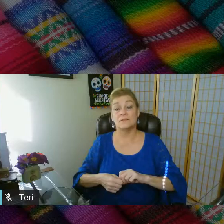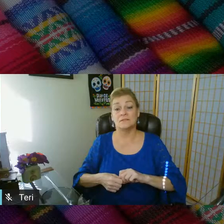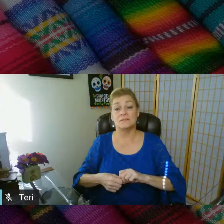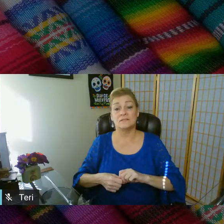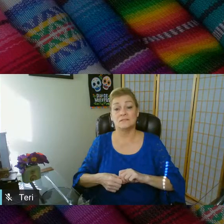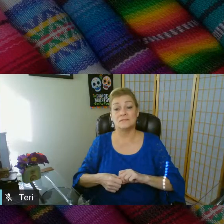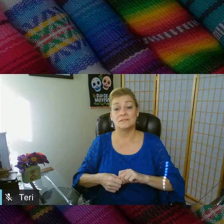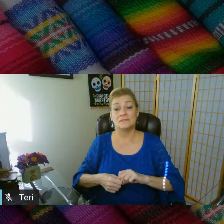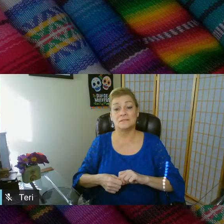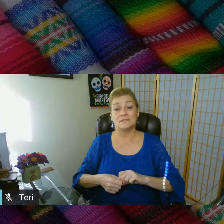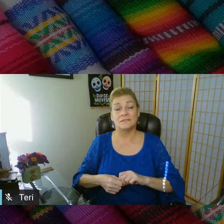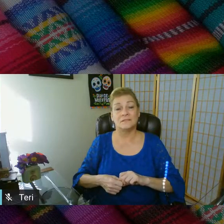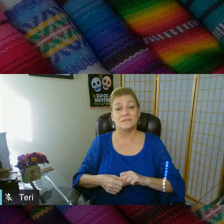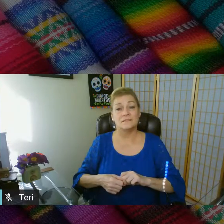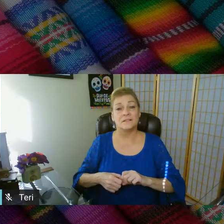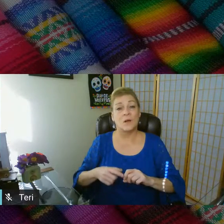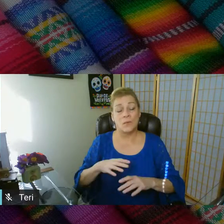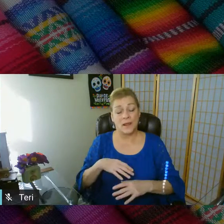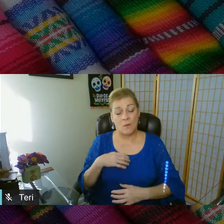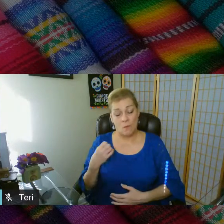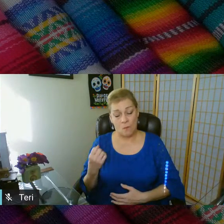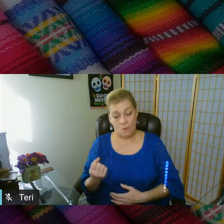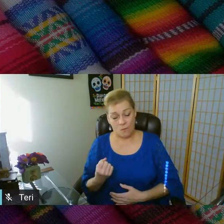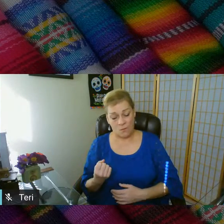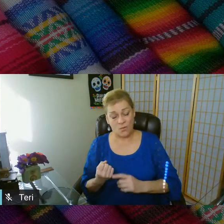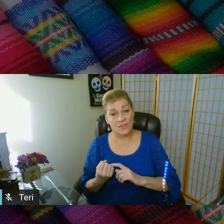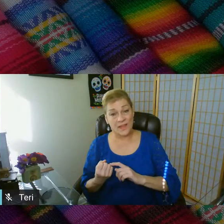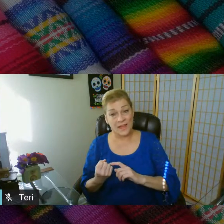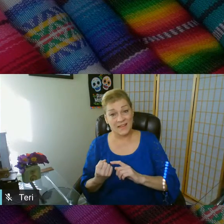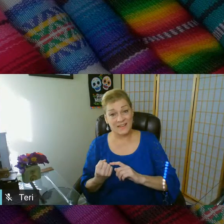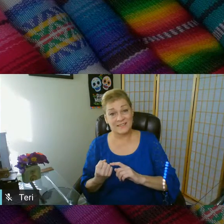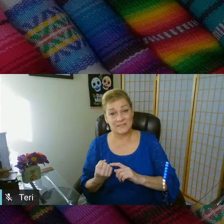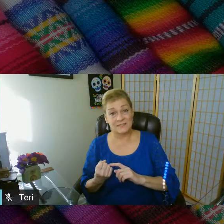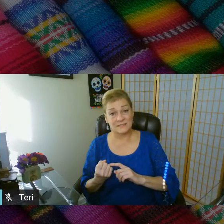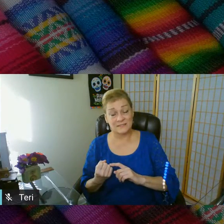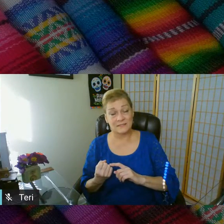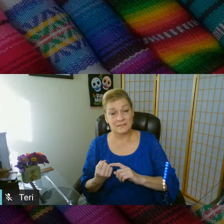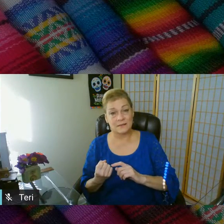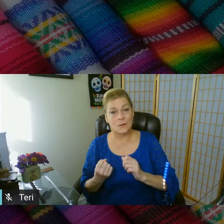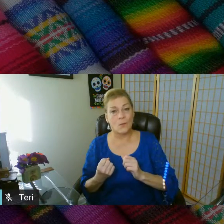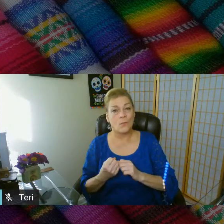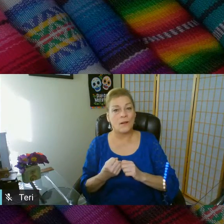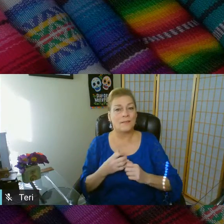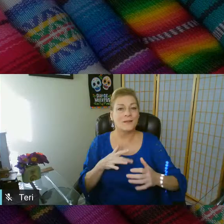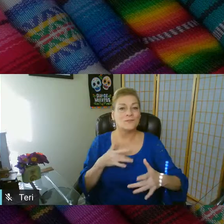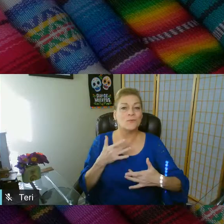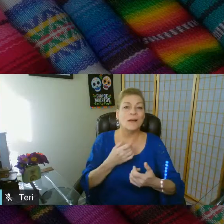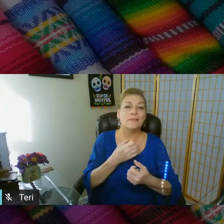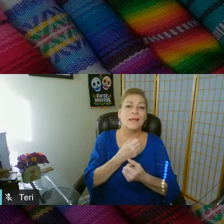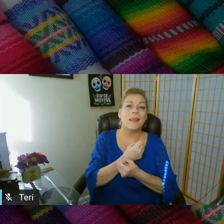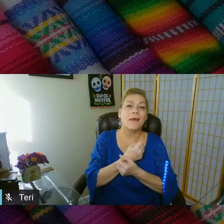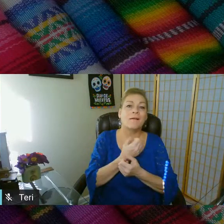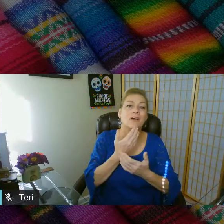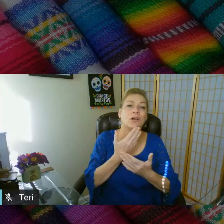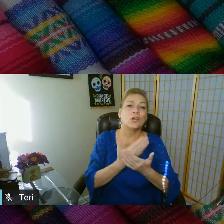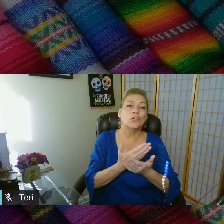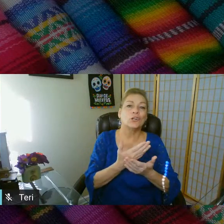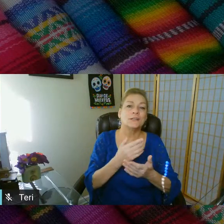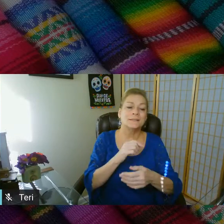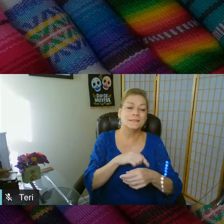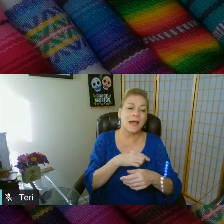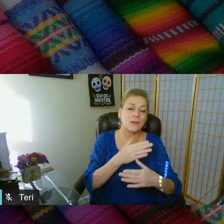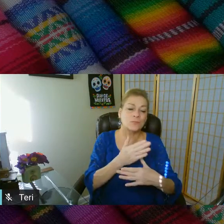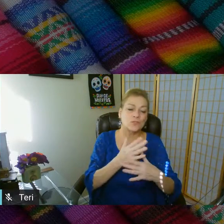hold alongside the joy and the love and all of those good times that we